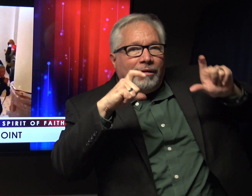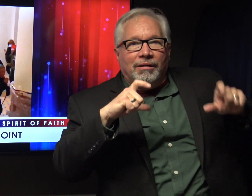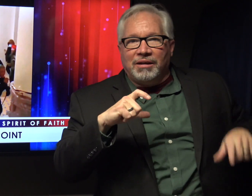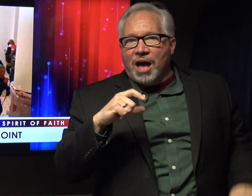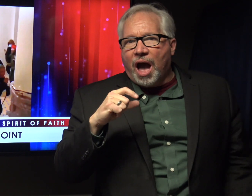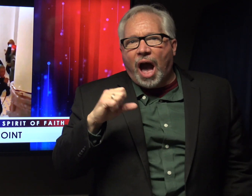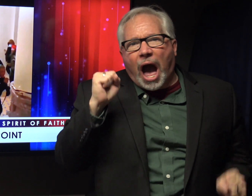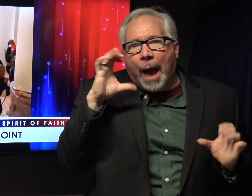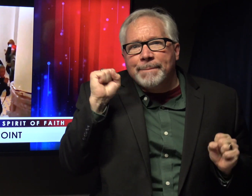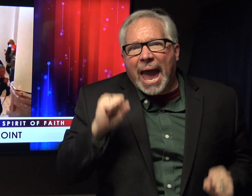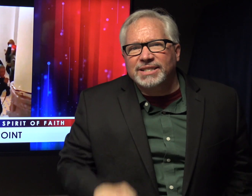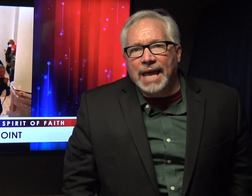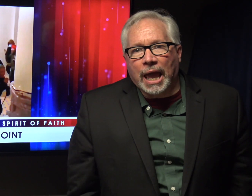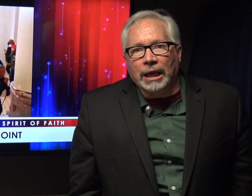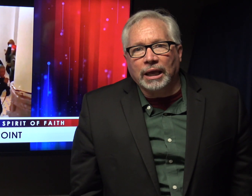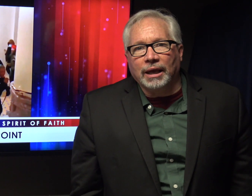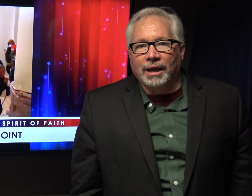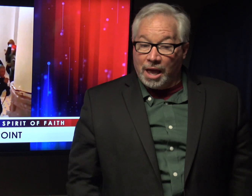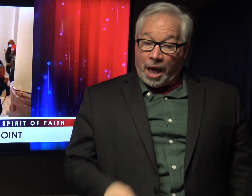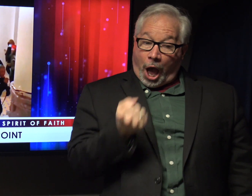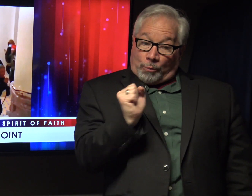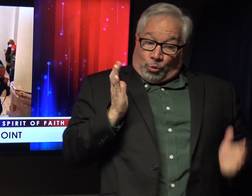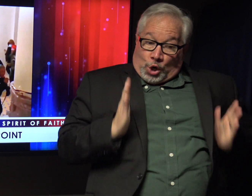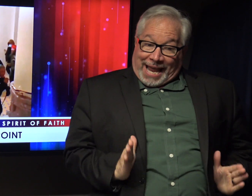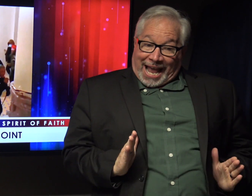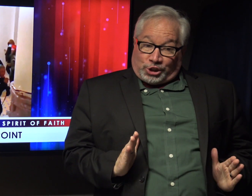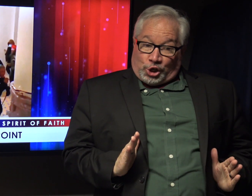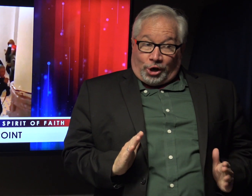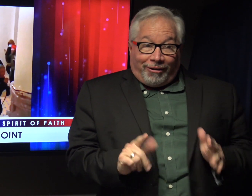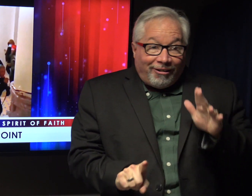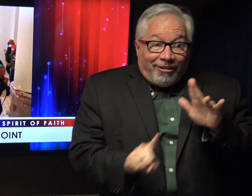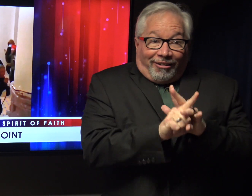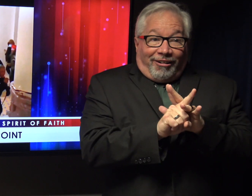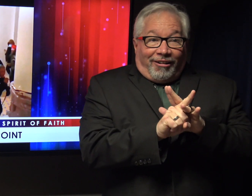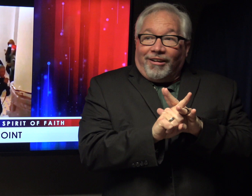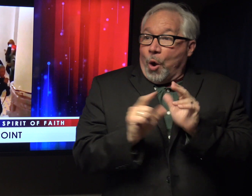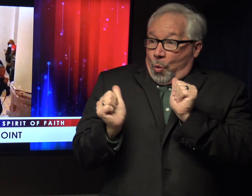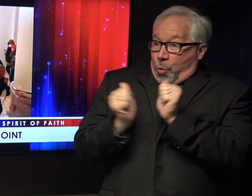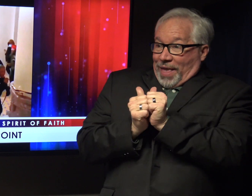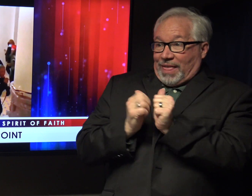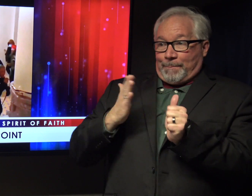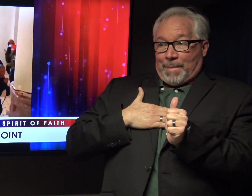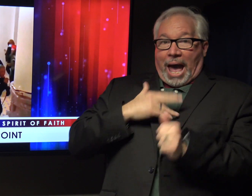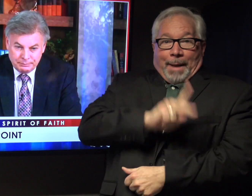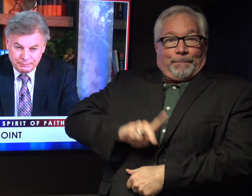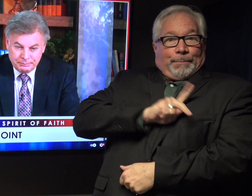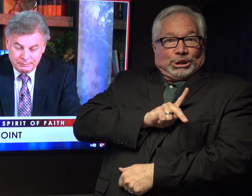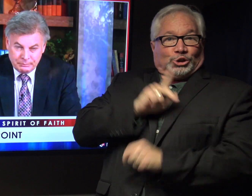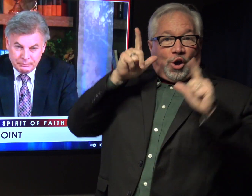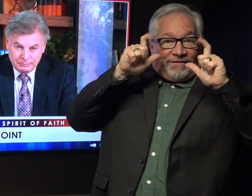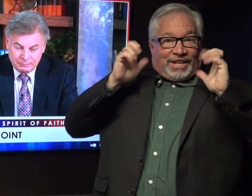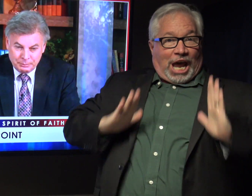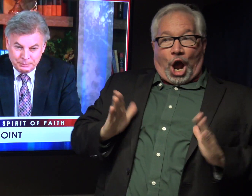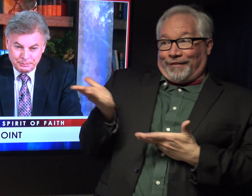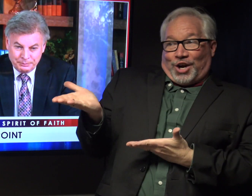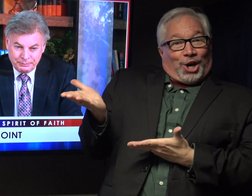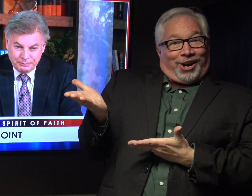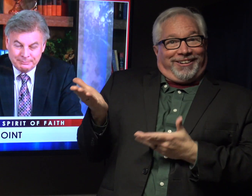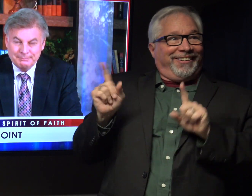that comes with his own photographer, Lance, that we're actually seeing an amazing, and these guys have a great PR team. They